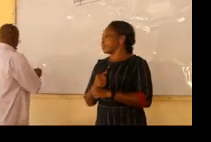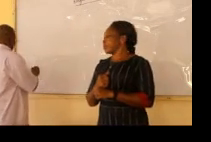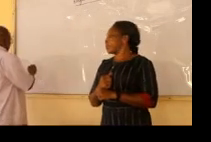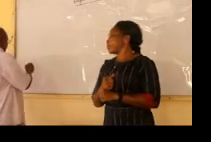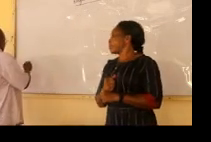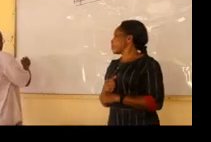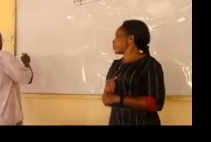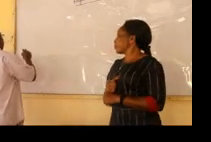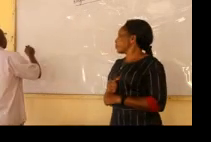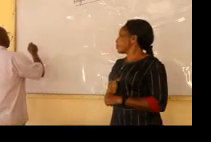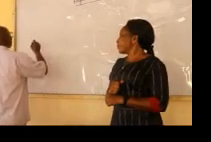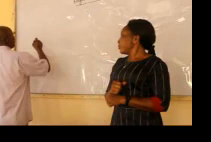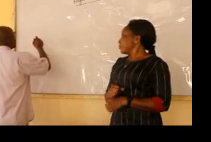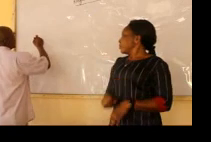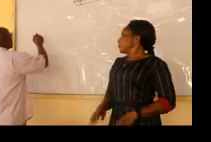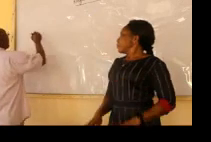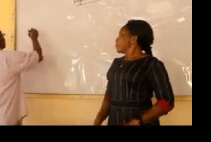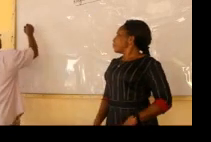And so,